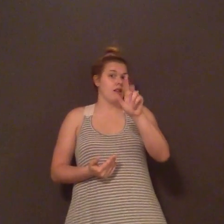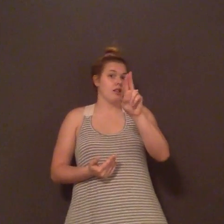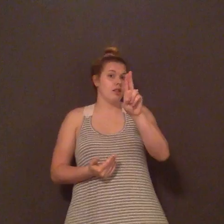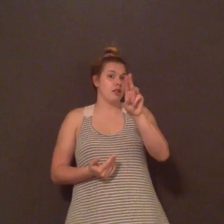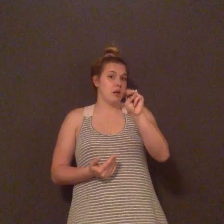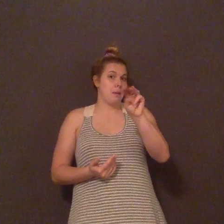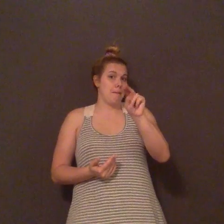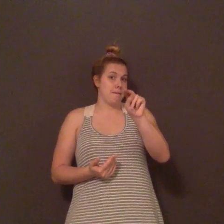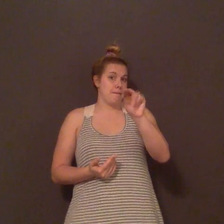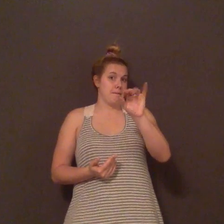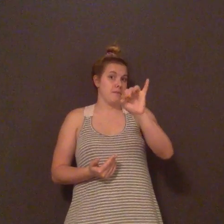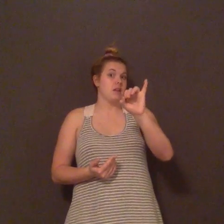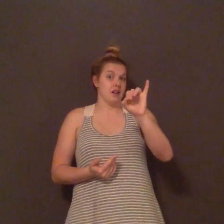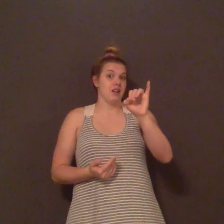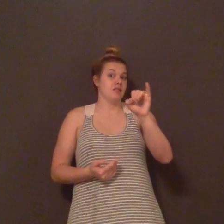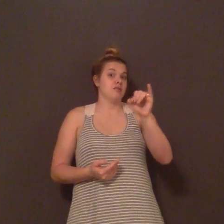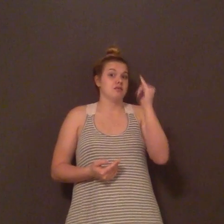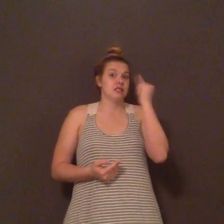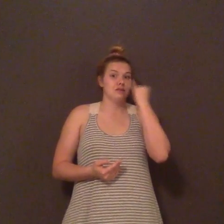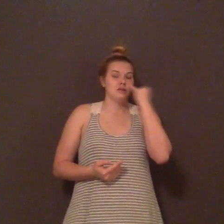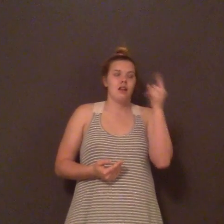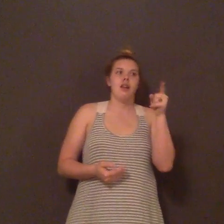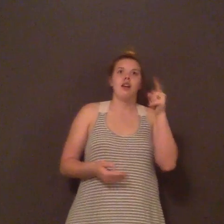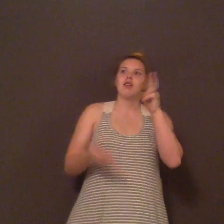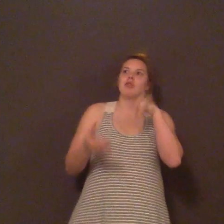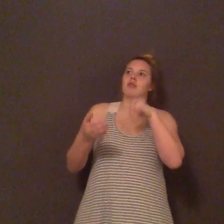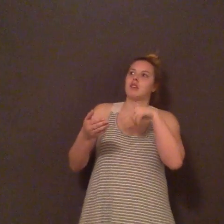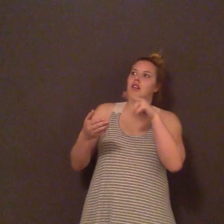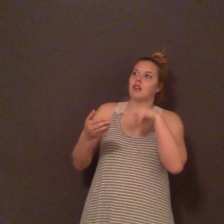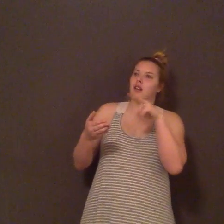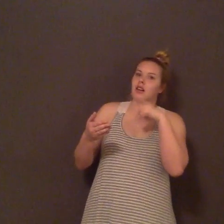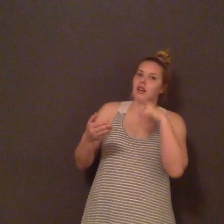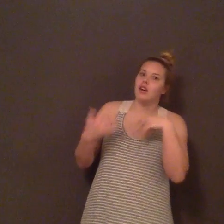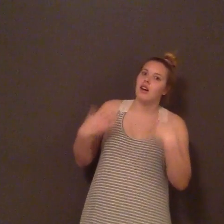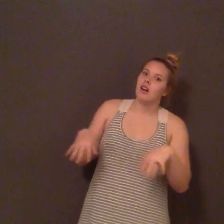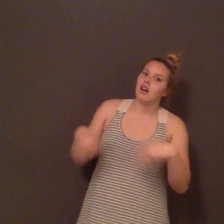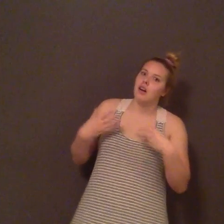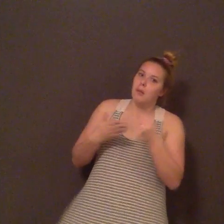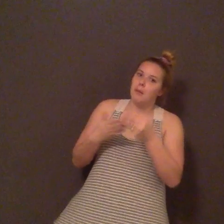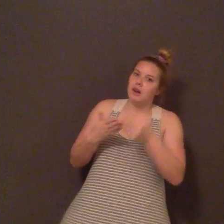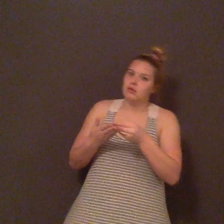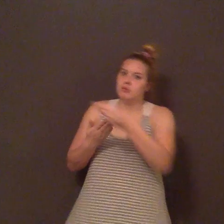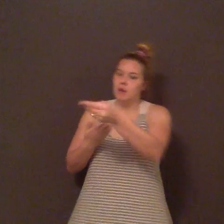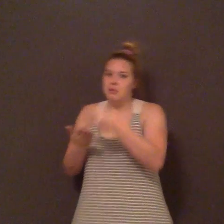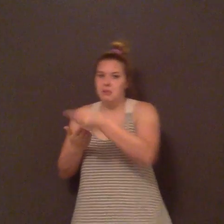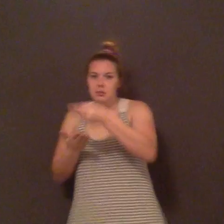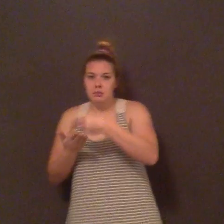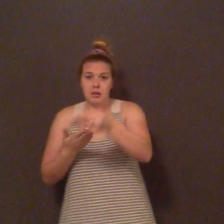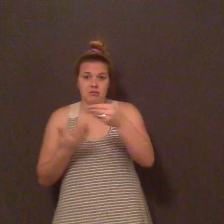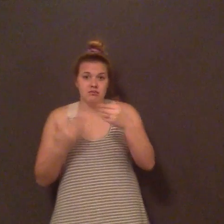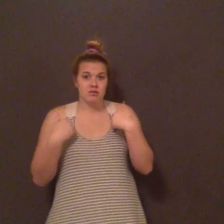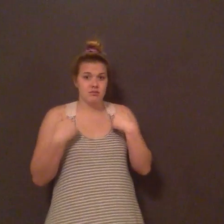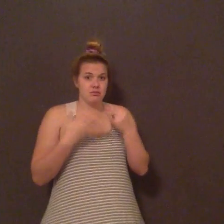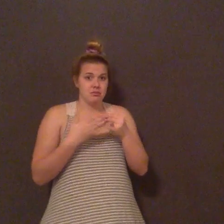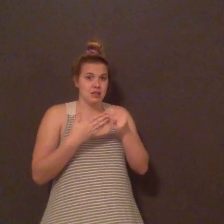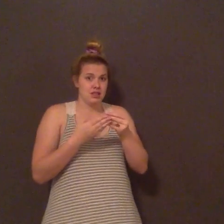go up. Couldn't have said it better myself. Wait, if that's what this is all about, I should be getting a cut here. Evan, you're all set to cover the debate tomorrow night,